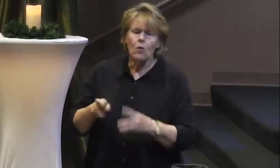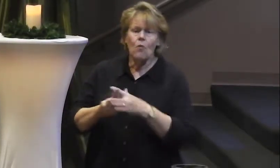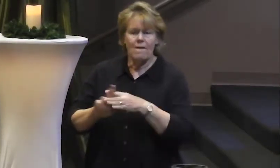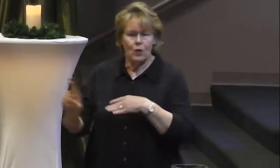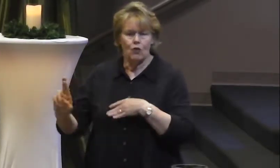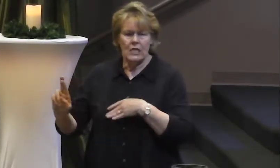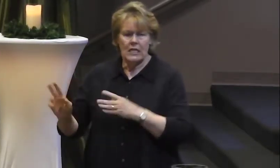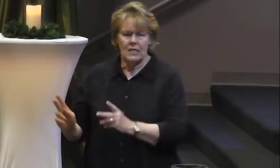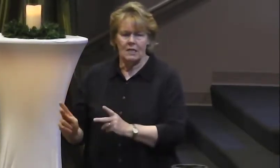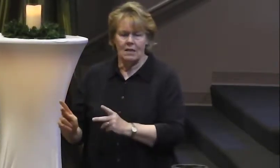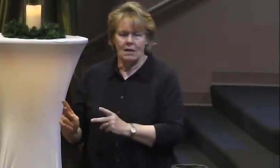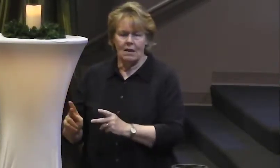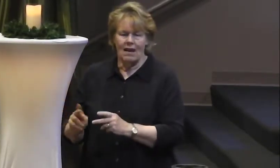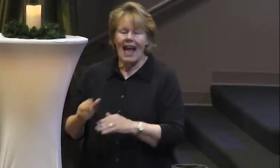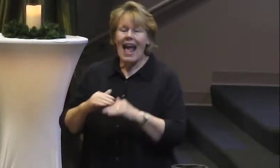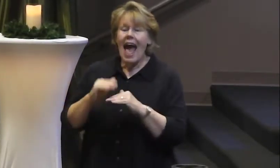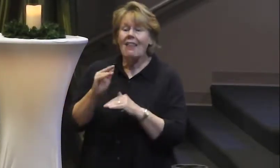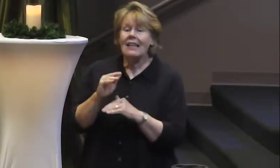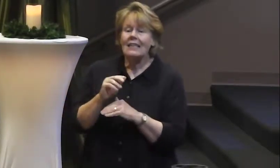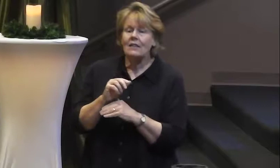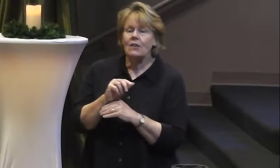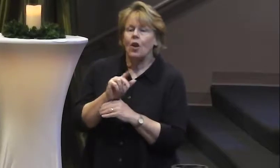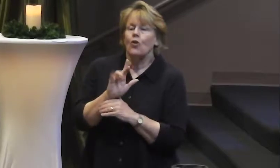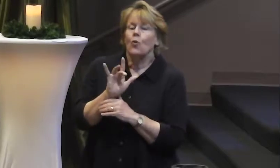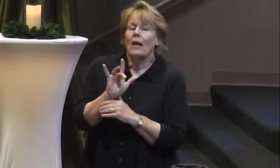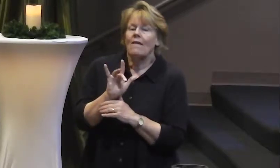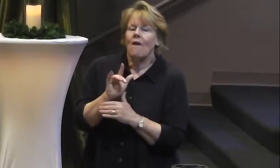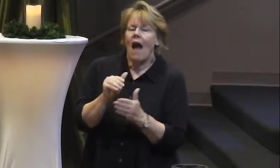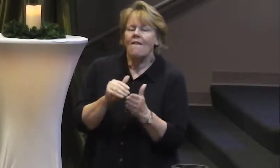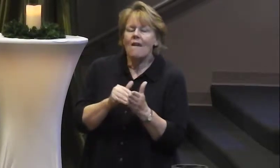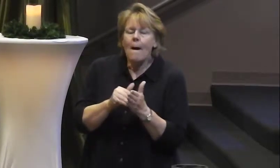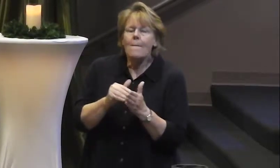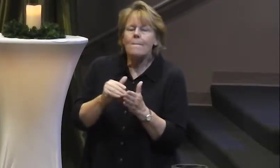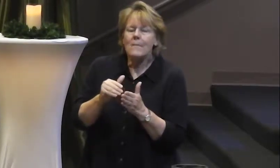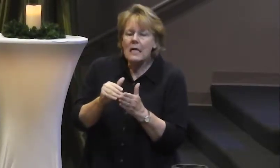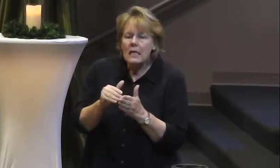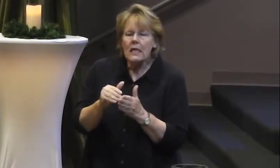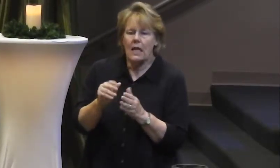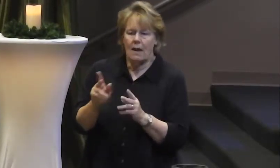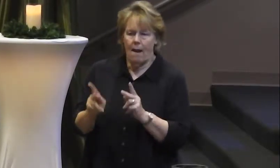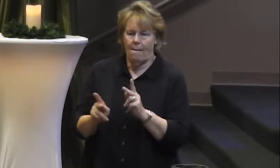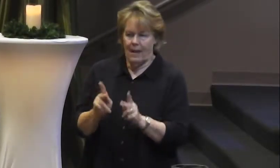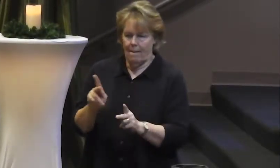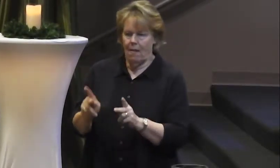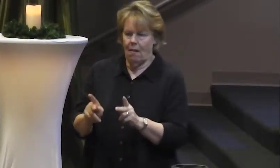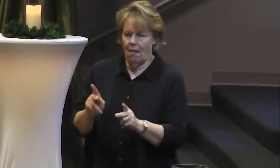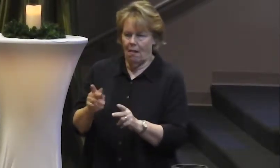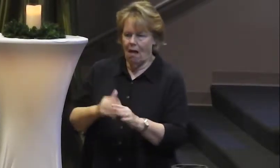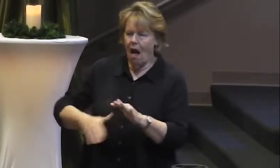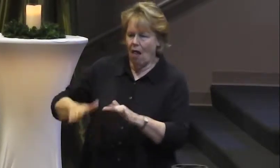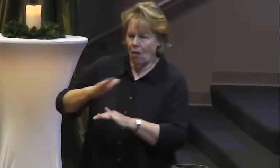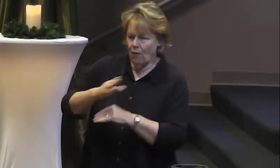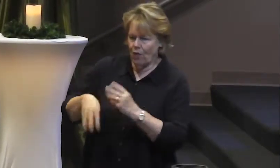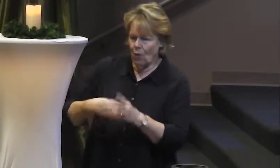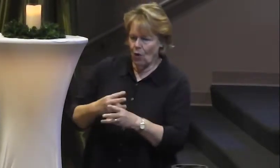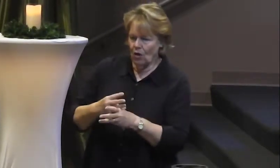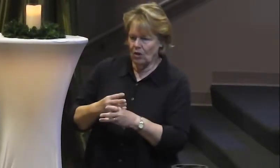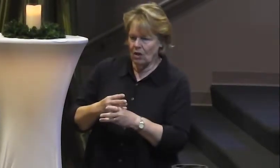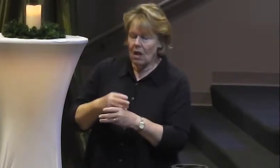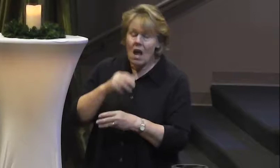least 25 million people. Not just sort of homeless for a little while, but